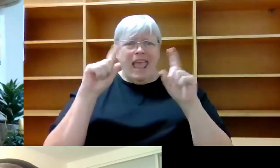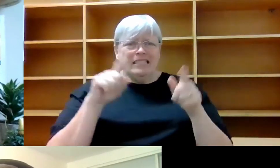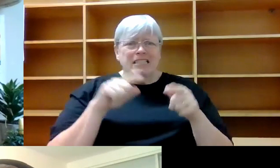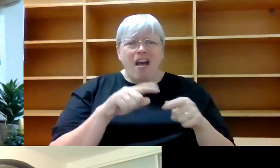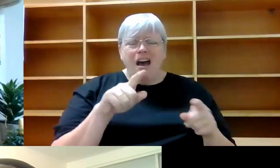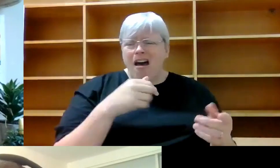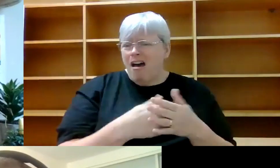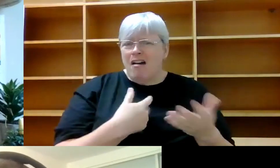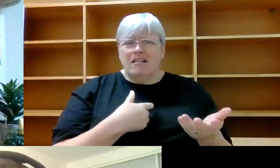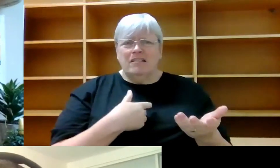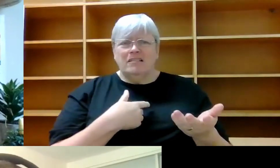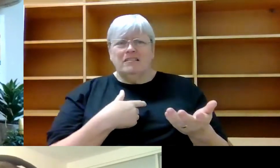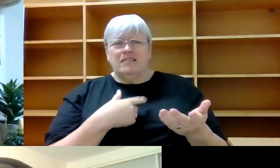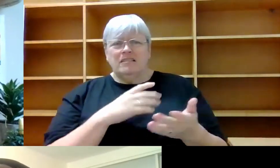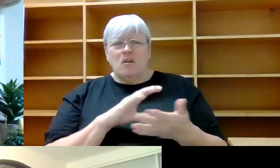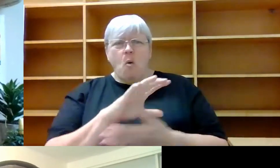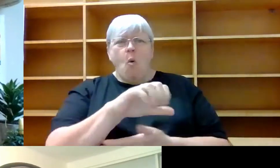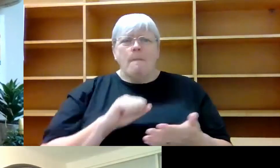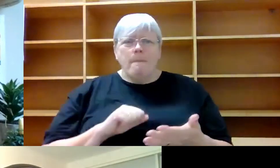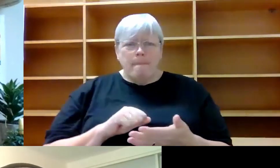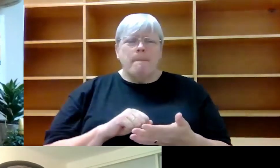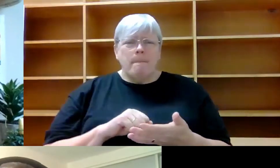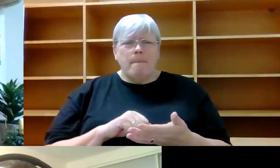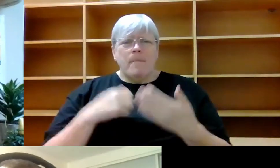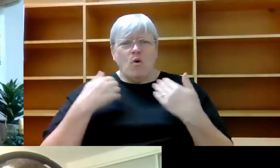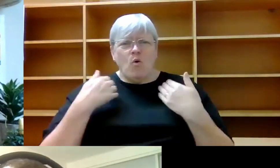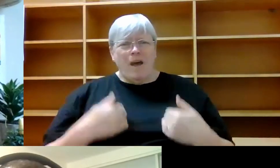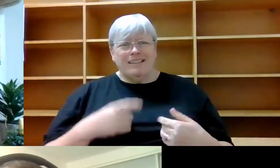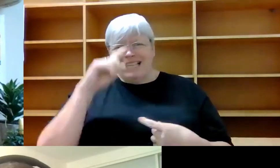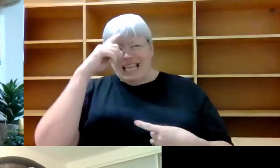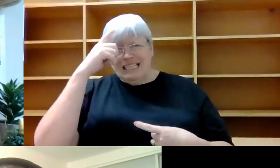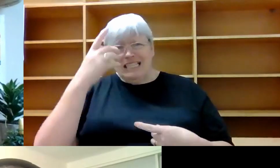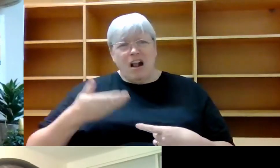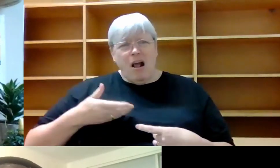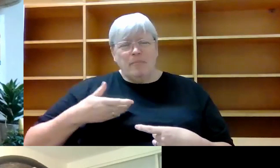and looted for all its wealth. I mean, the East India Company were making as much